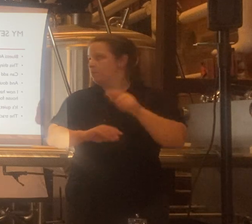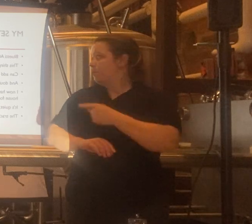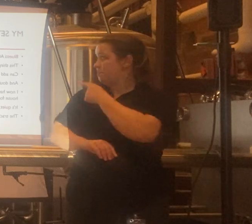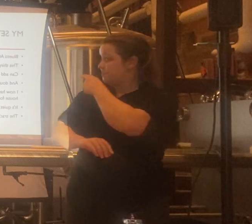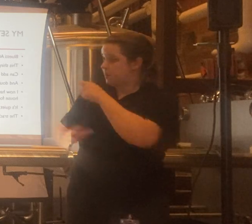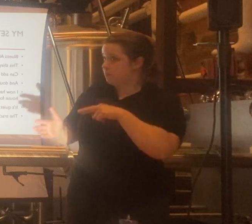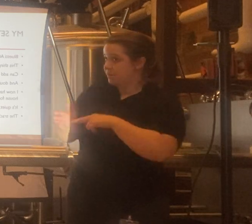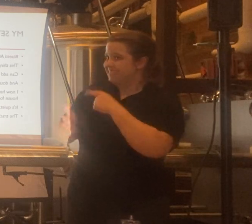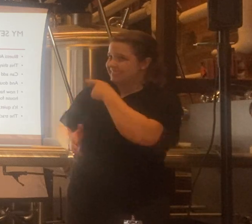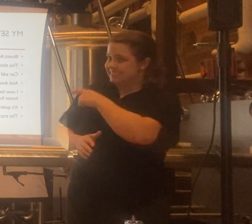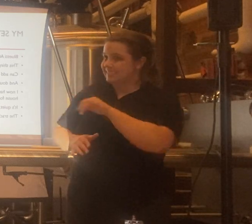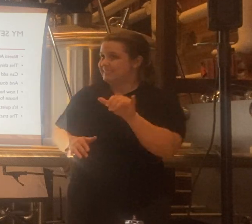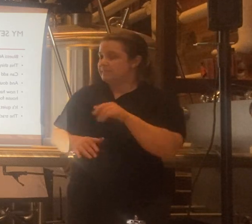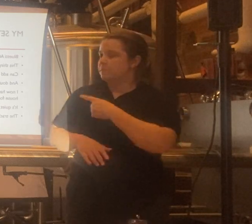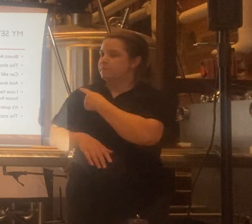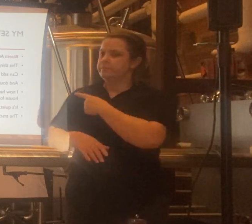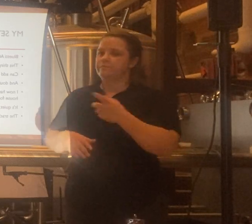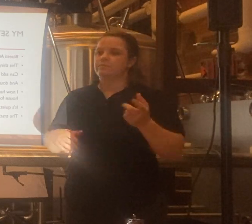is what powers the tracker.